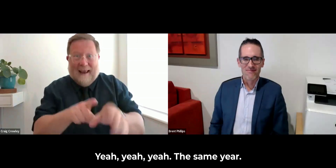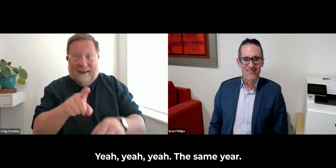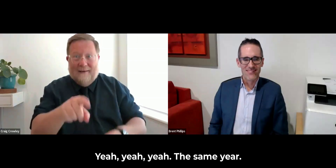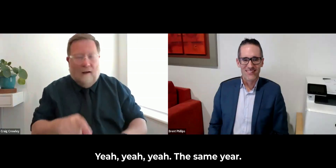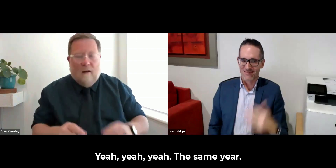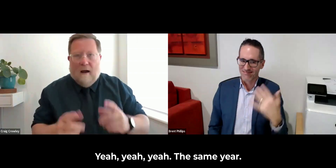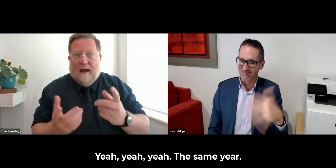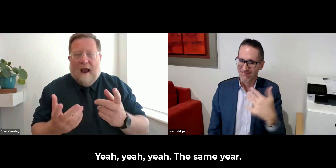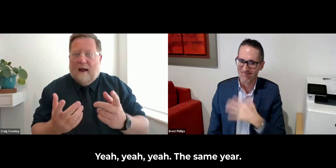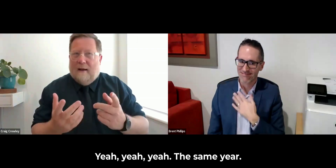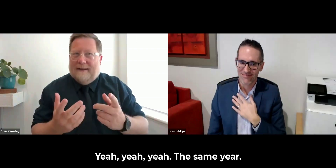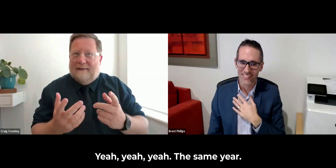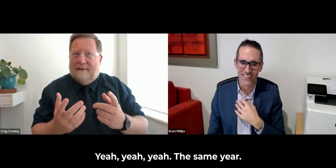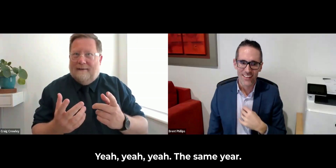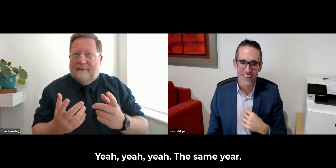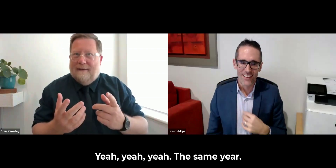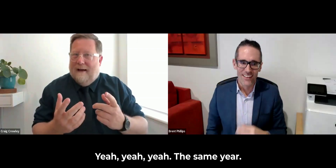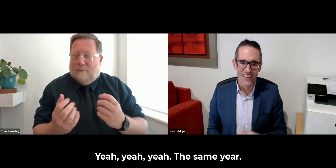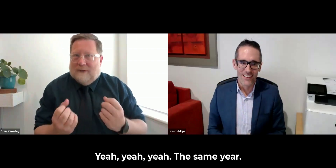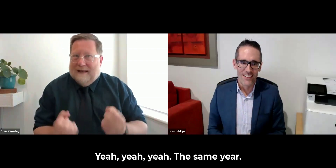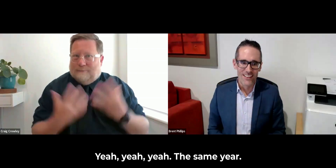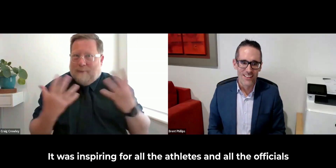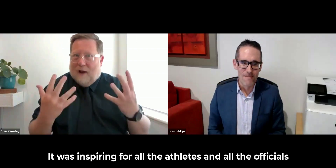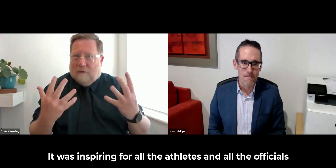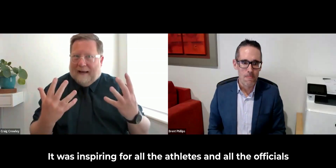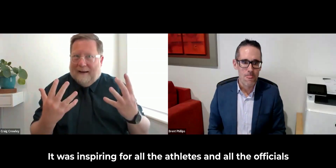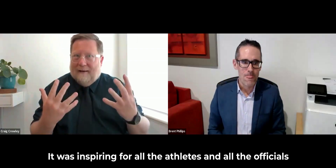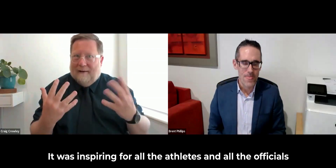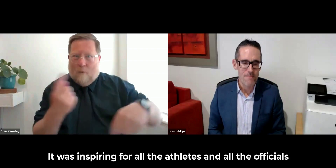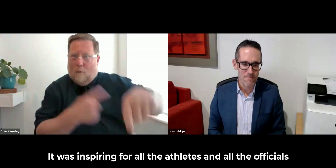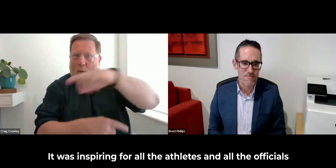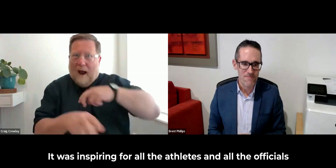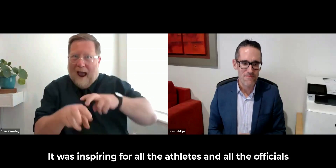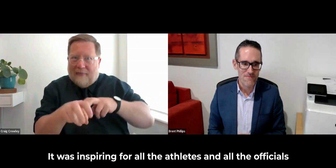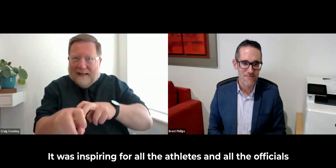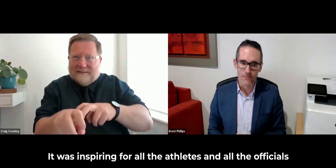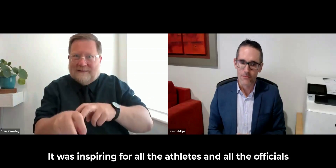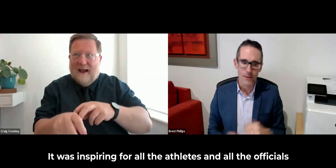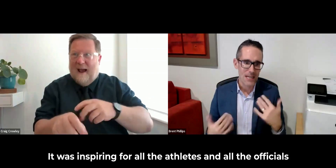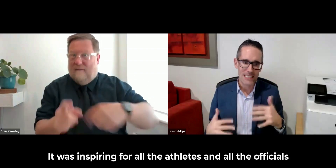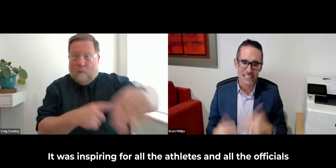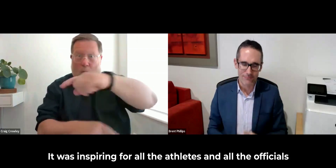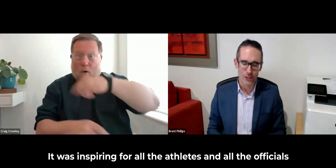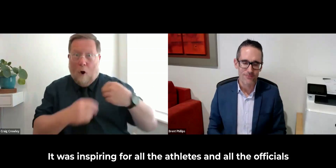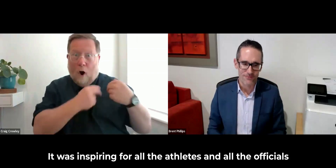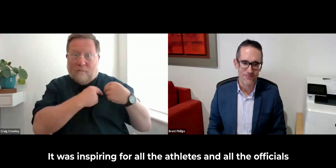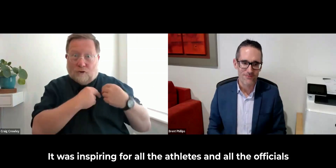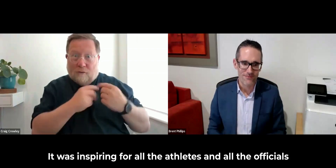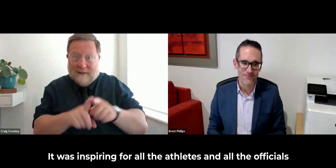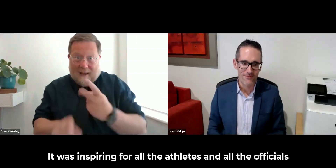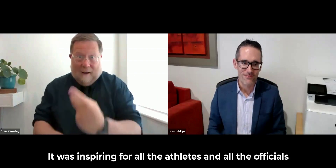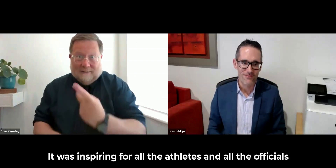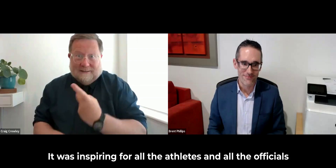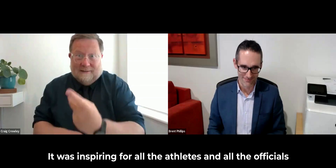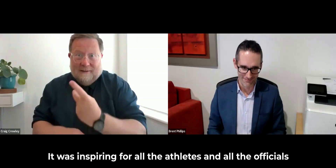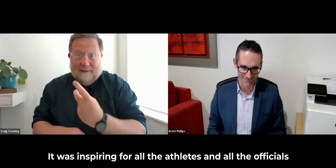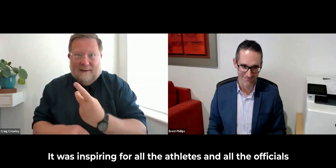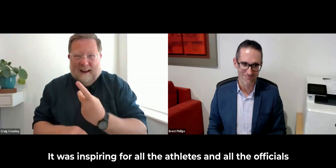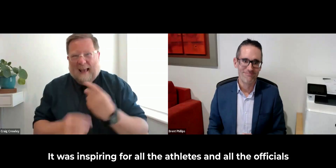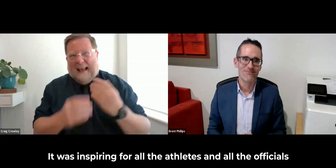Yeah. Yeah, the same year. It was inspiring for all the athletes and all the